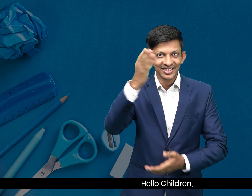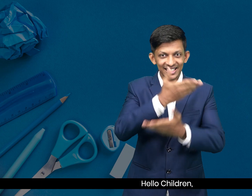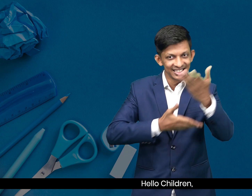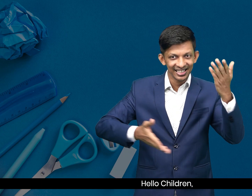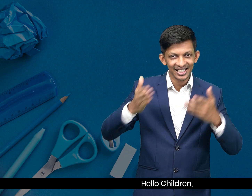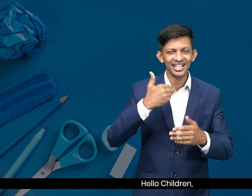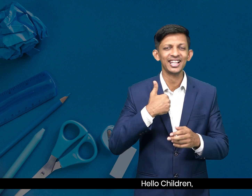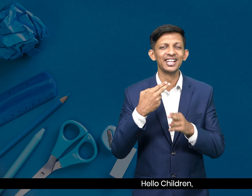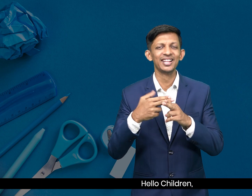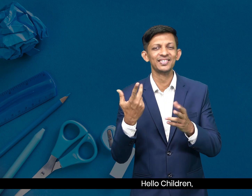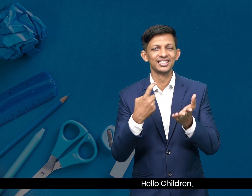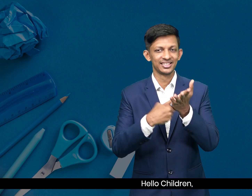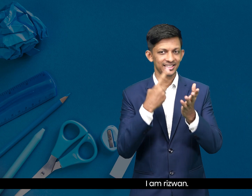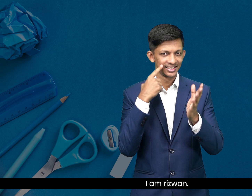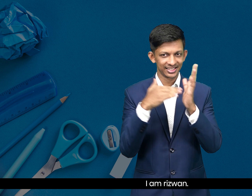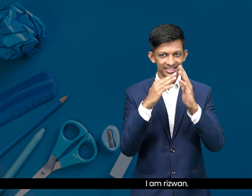Hello children, I am Rizwan.